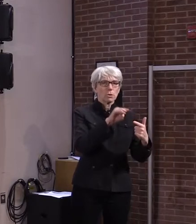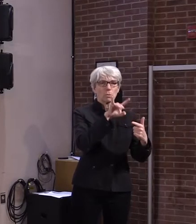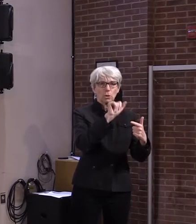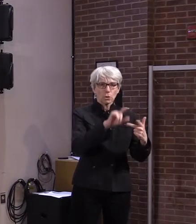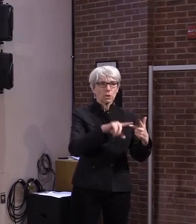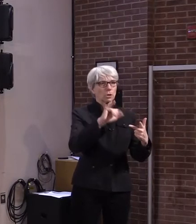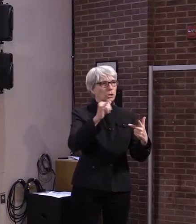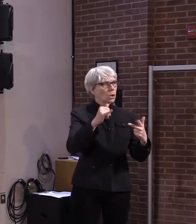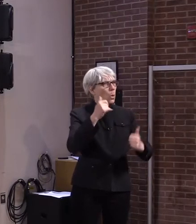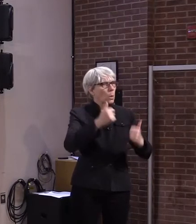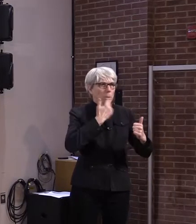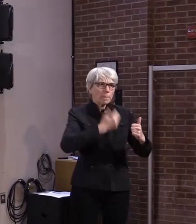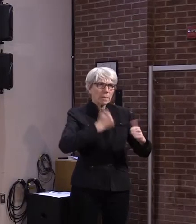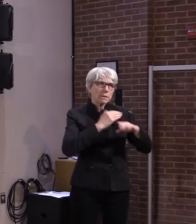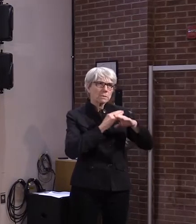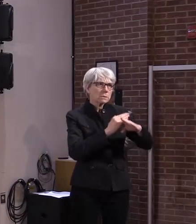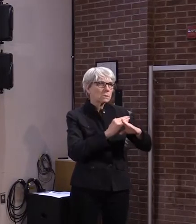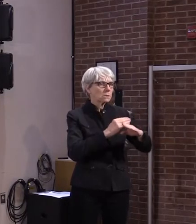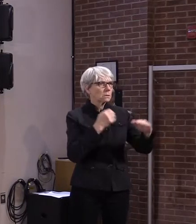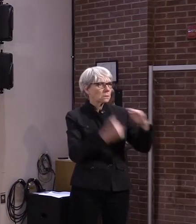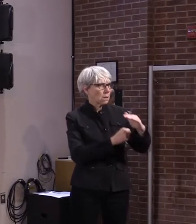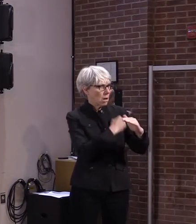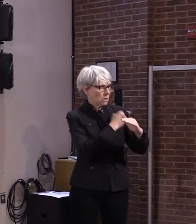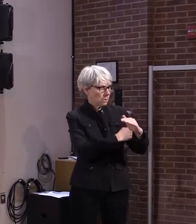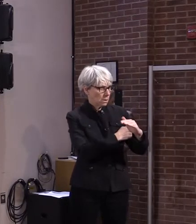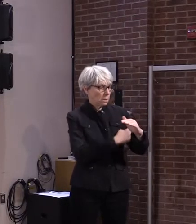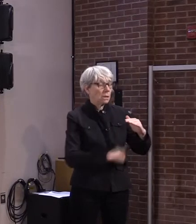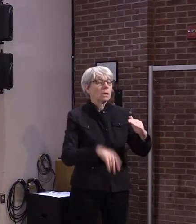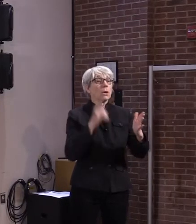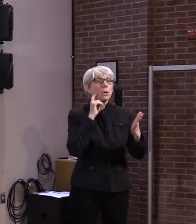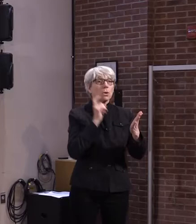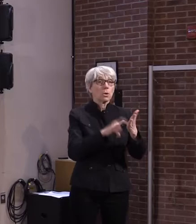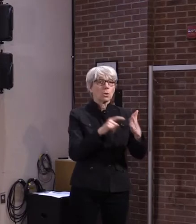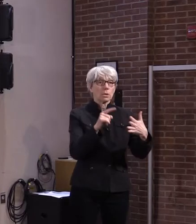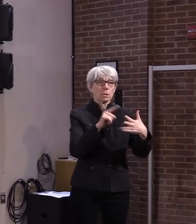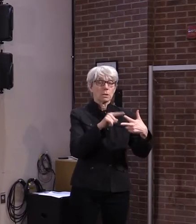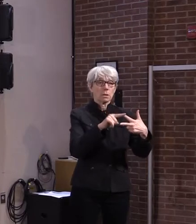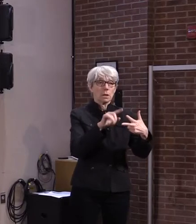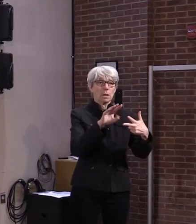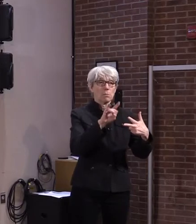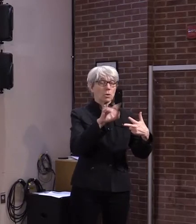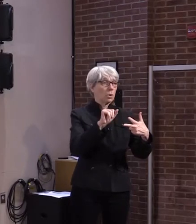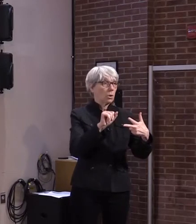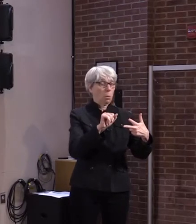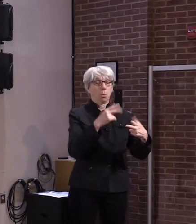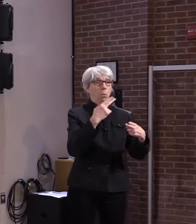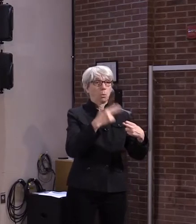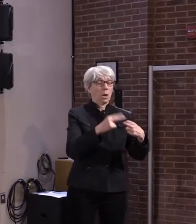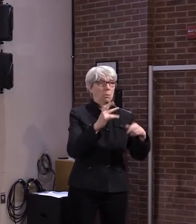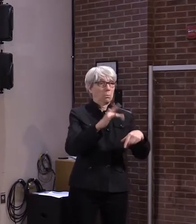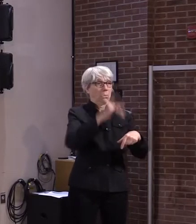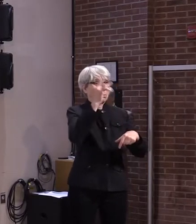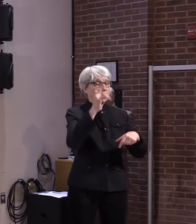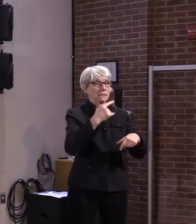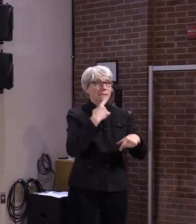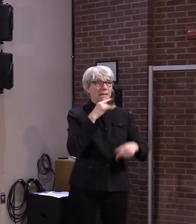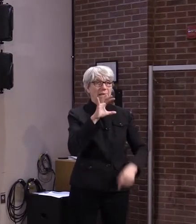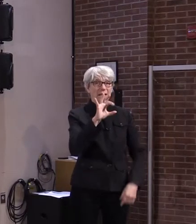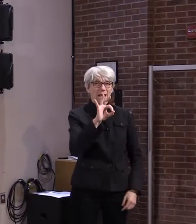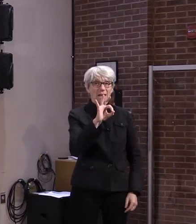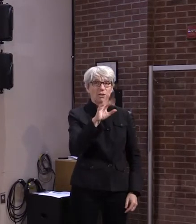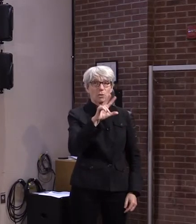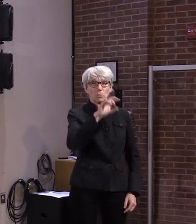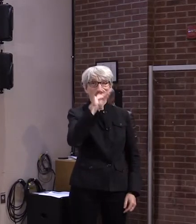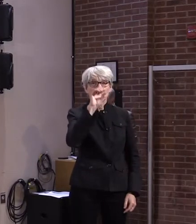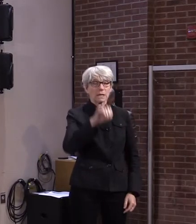adults. The Moderna vaccine may have captured headlines as it was found to be